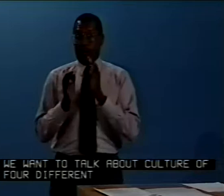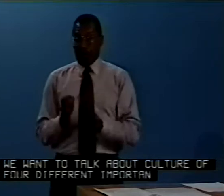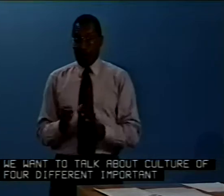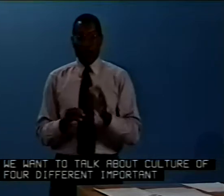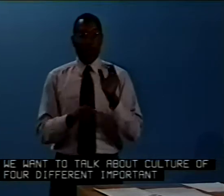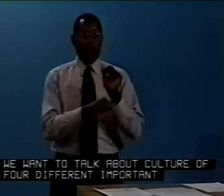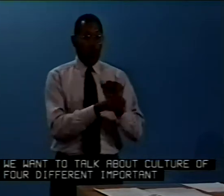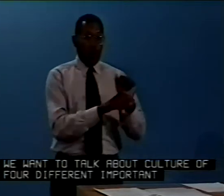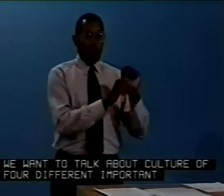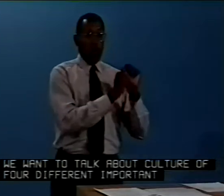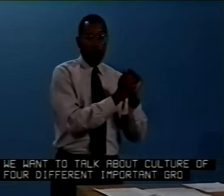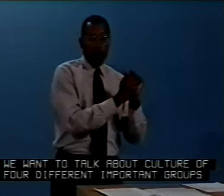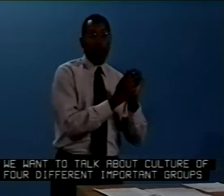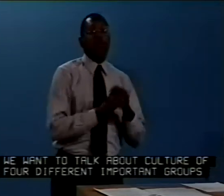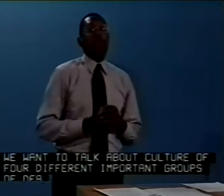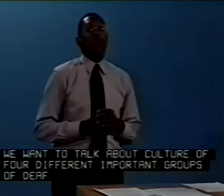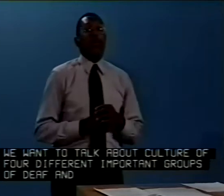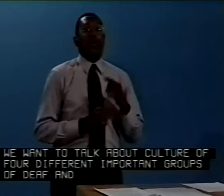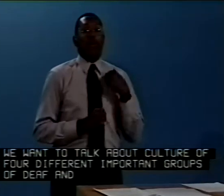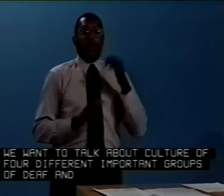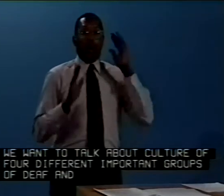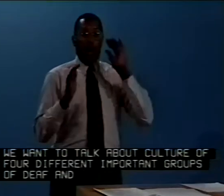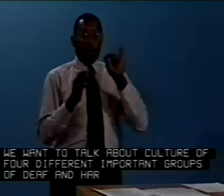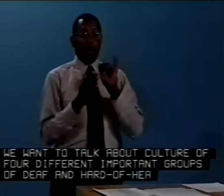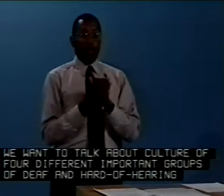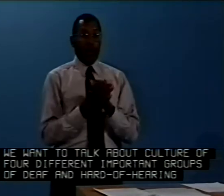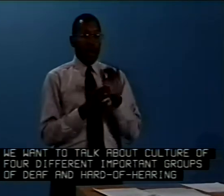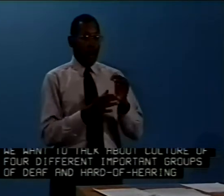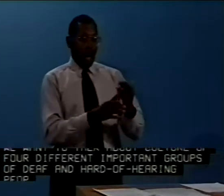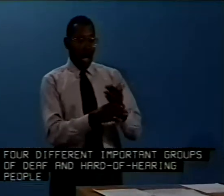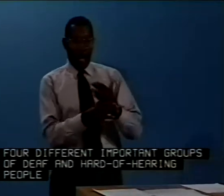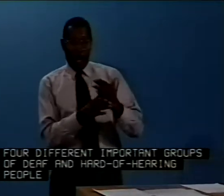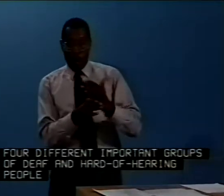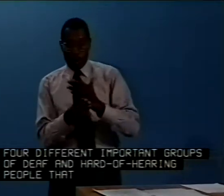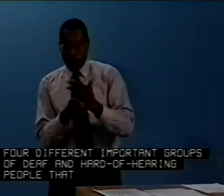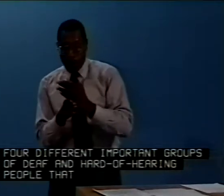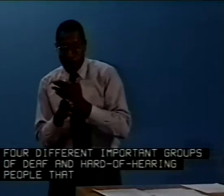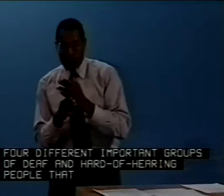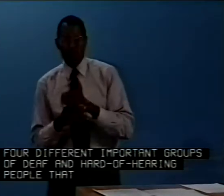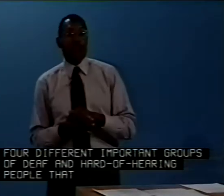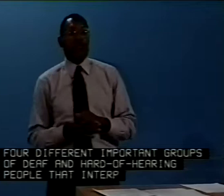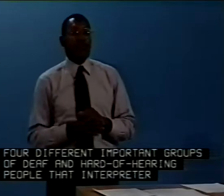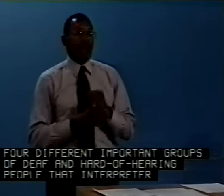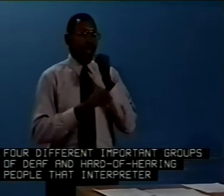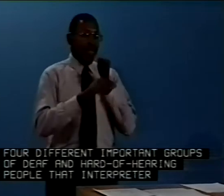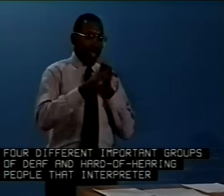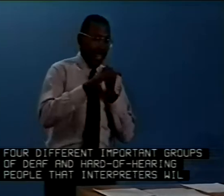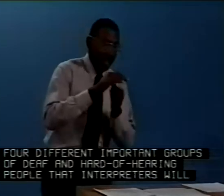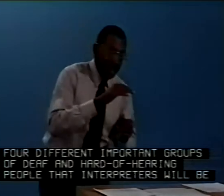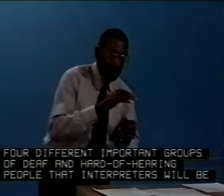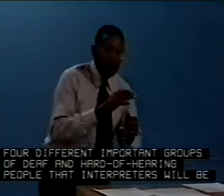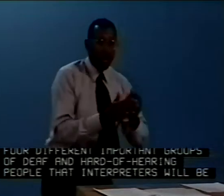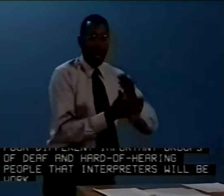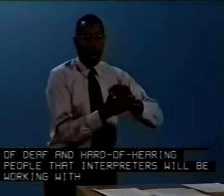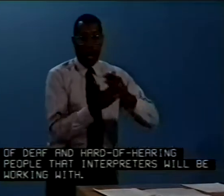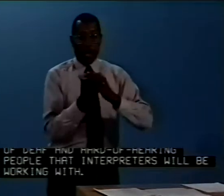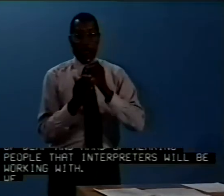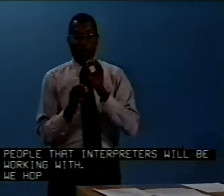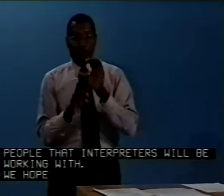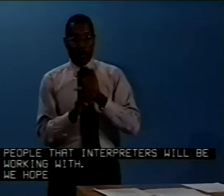hearing people that that interpreters will be working with. We hope by sharing the hidden